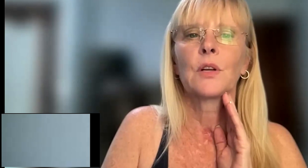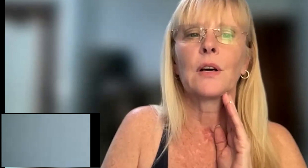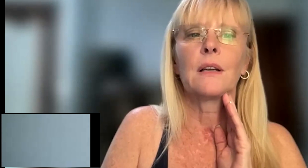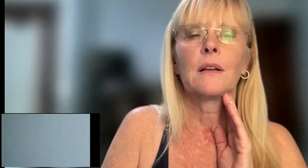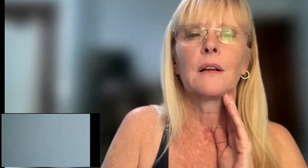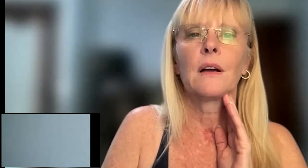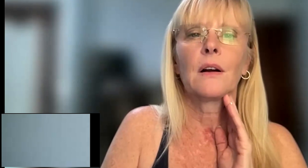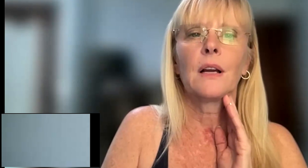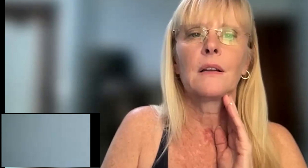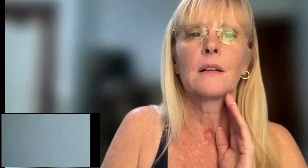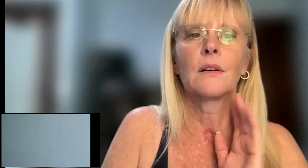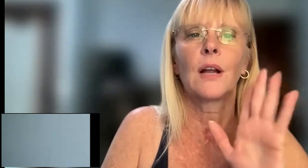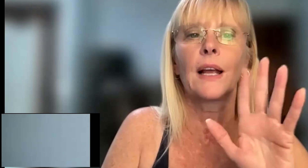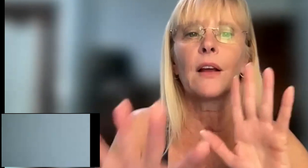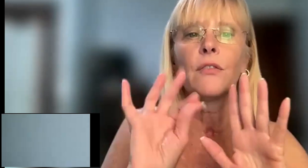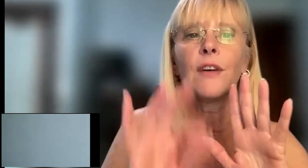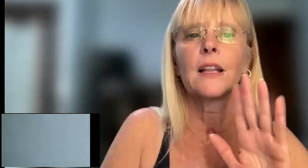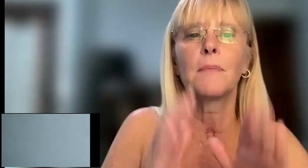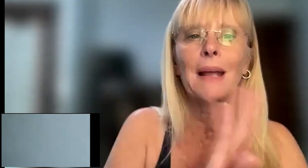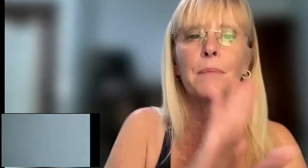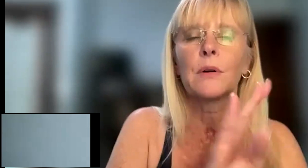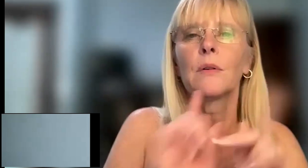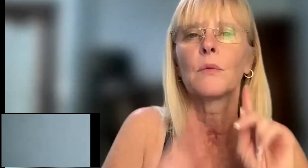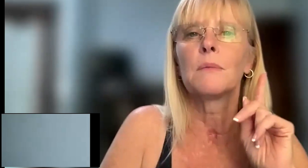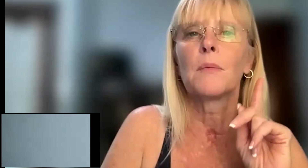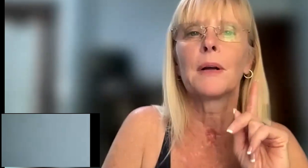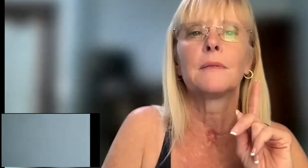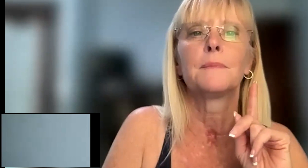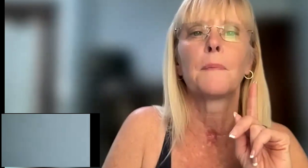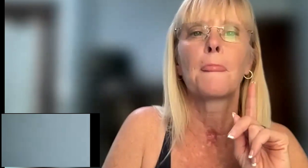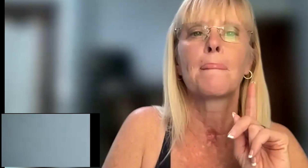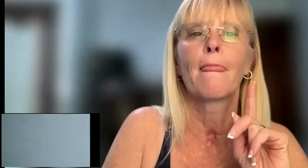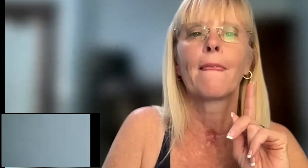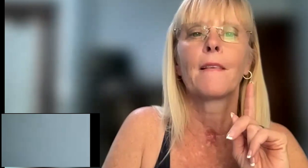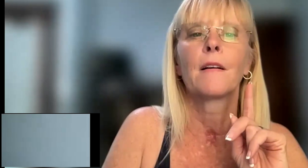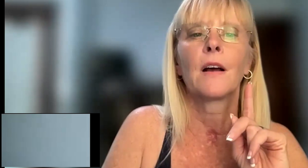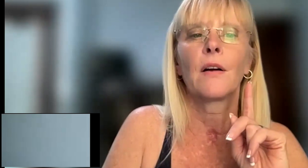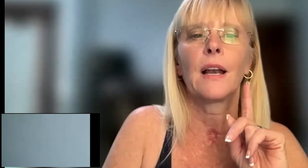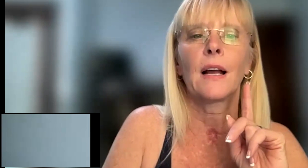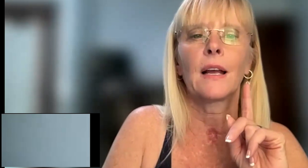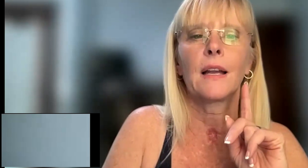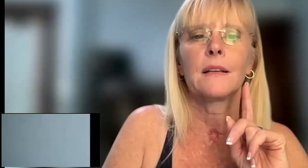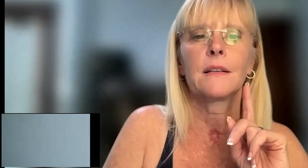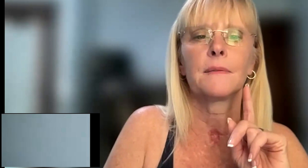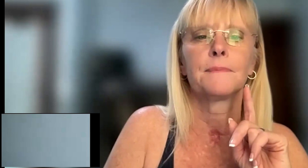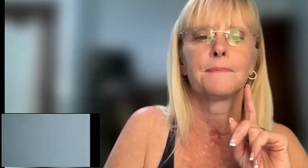Good. All right. Hold on. I got to go find the paper. One moment. All right, I got it.